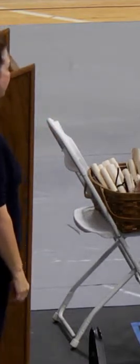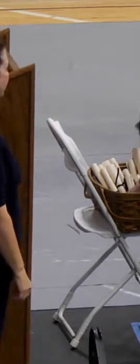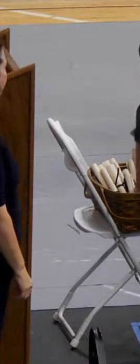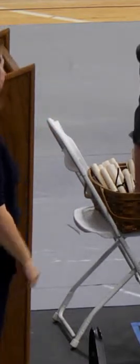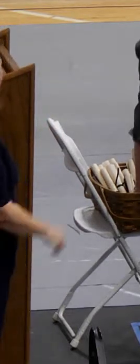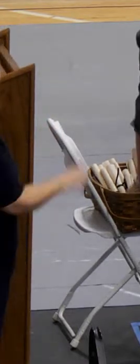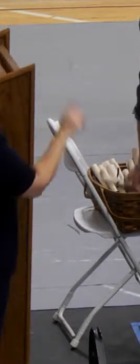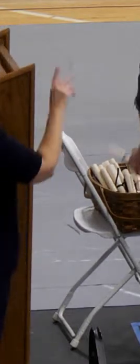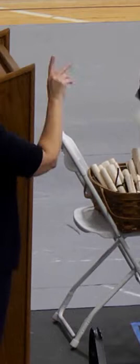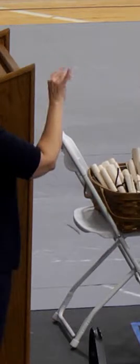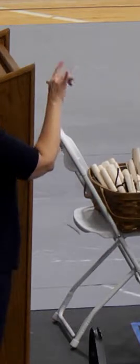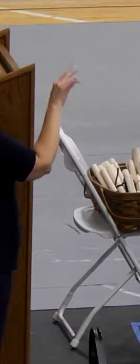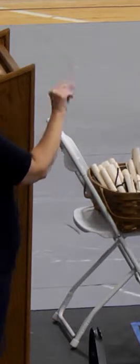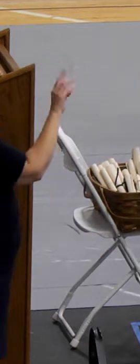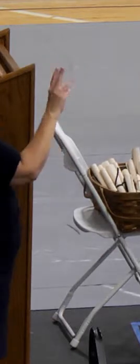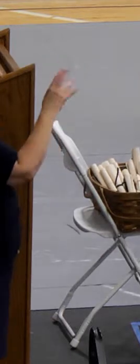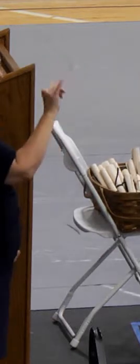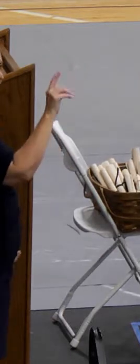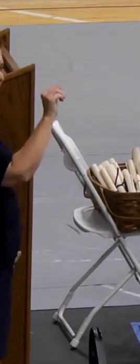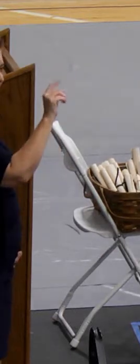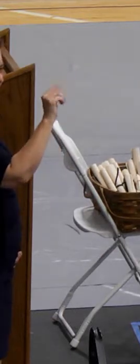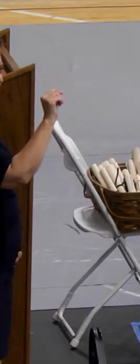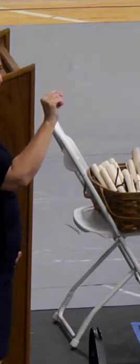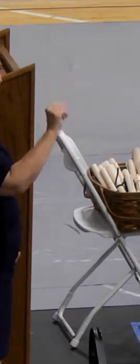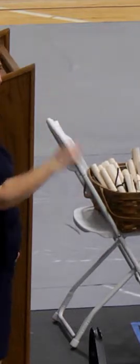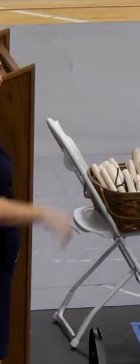Kaylee Witt.